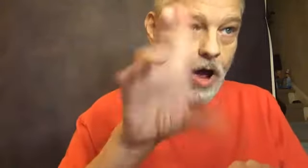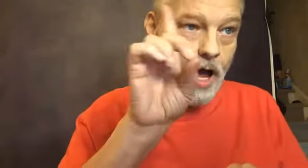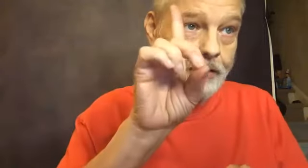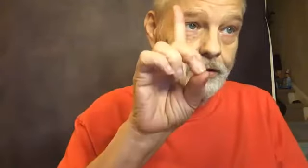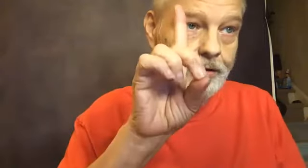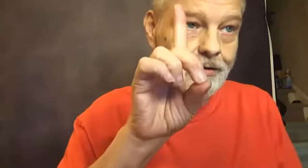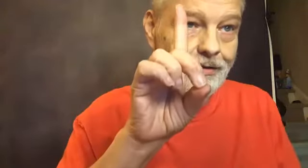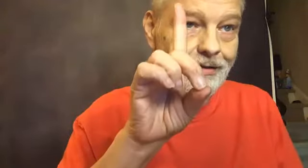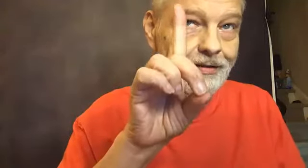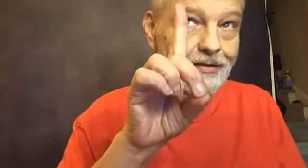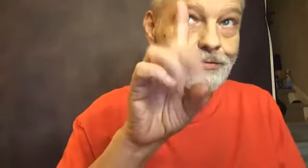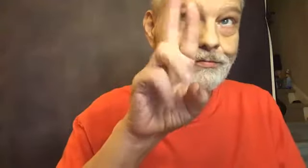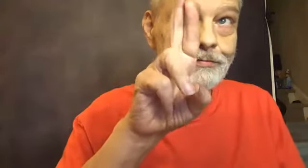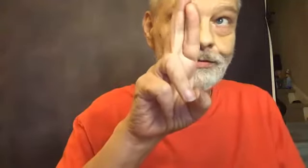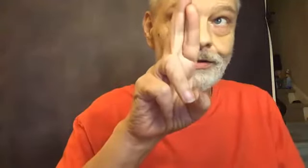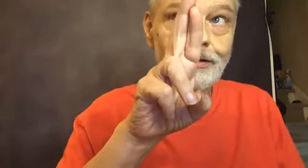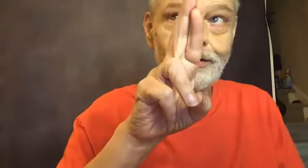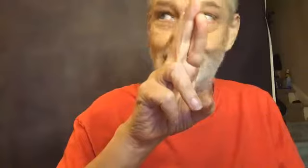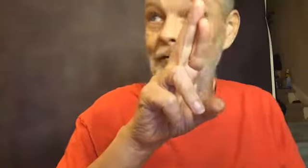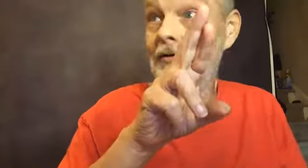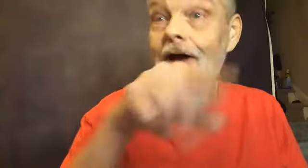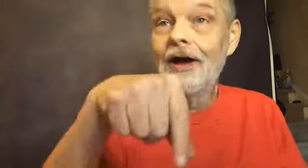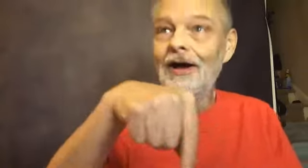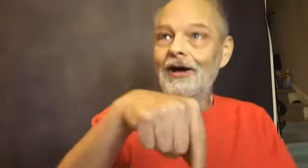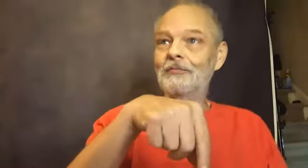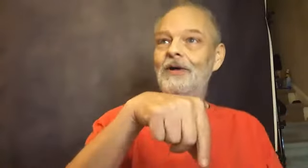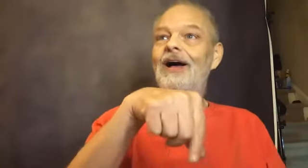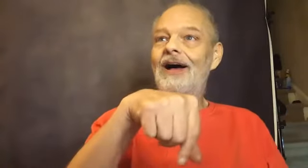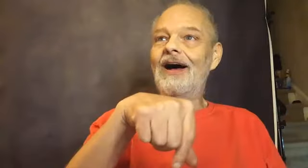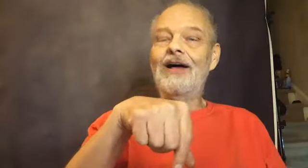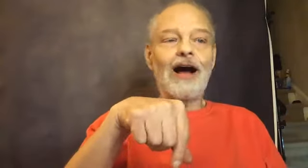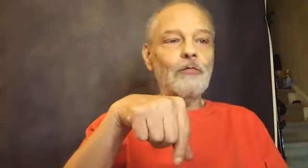Quad? Brilliant. I don't know. I would.